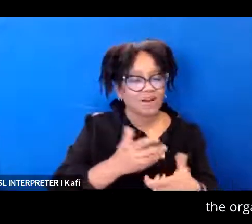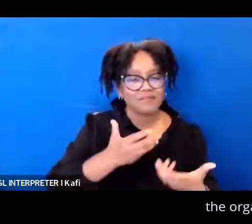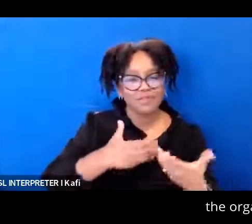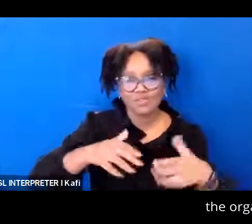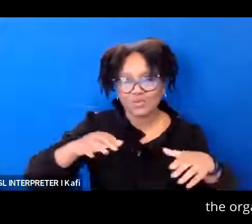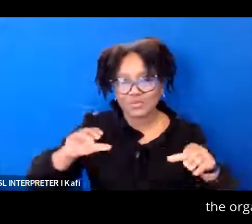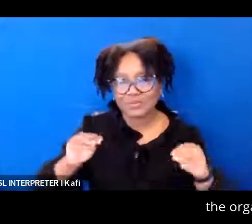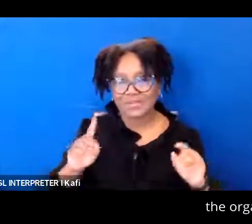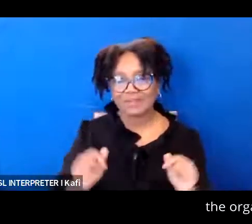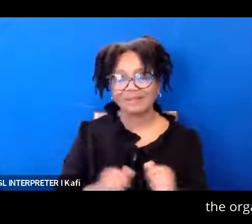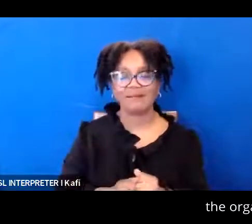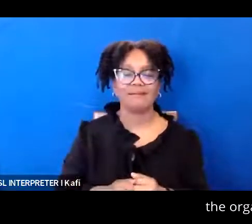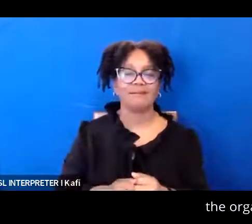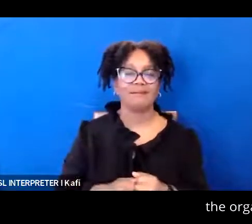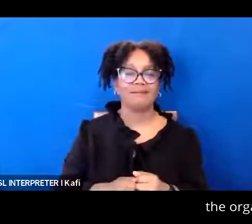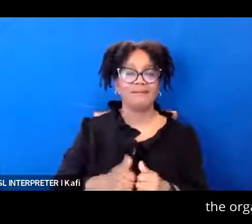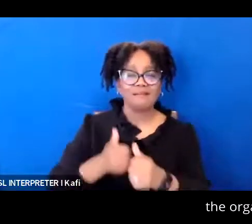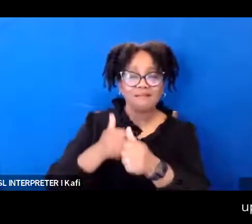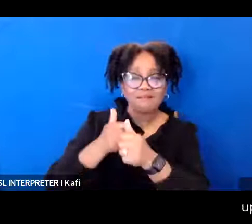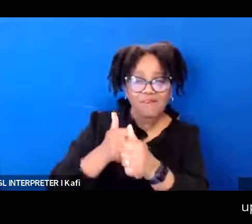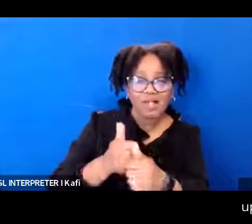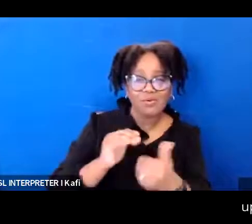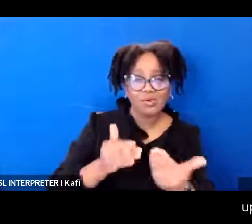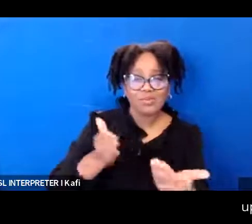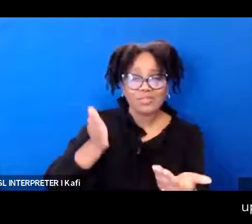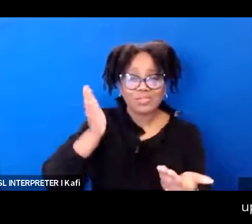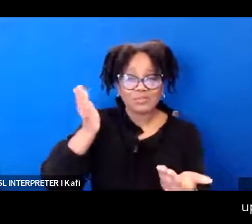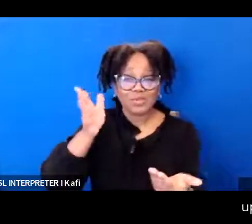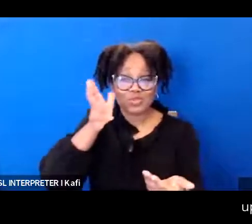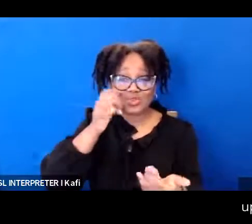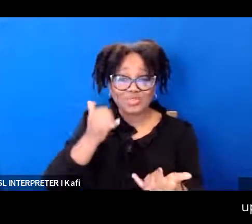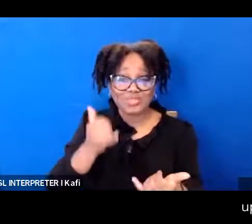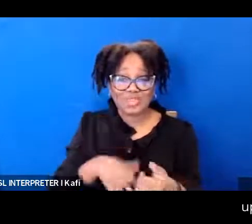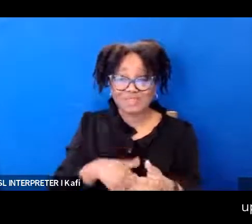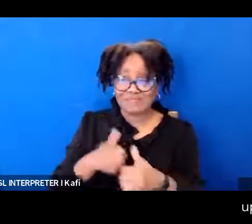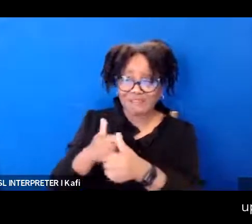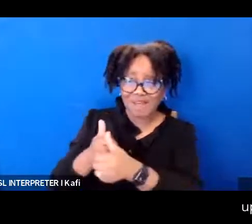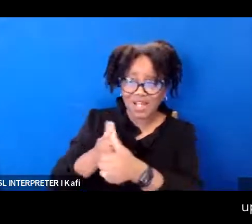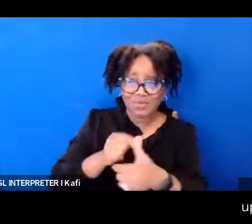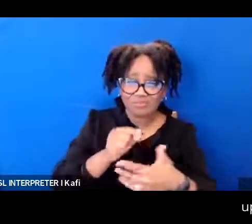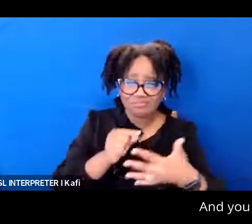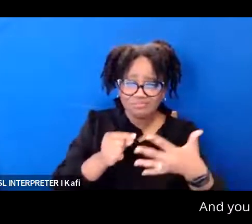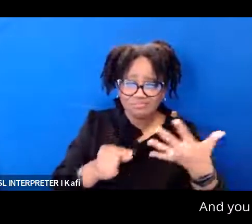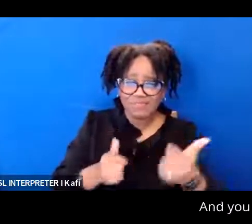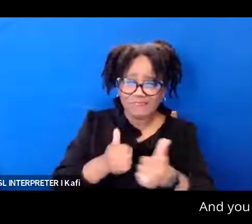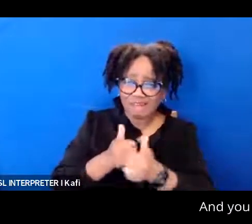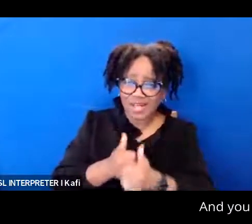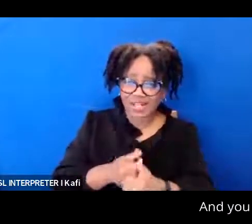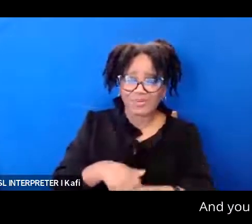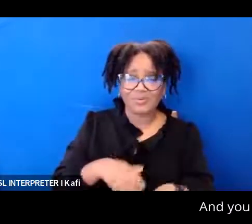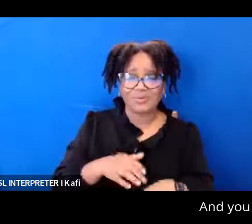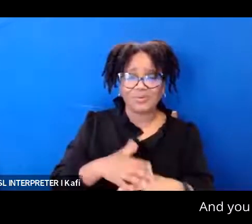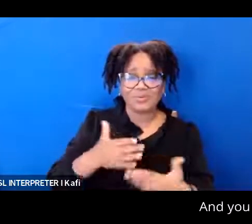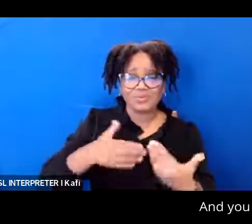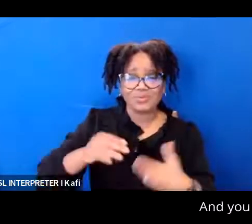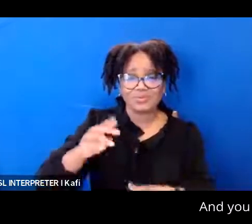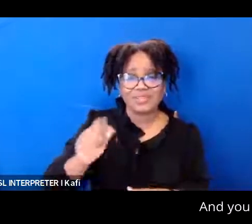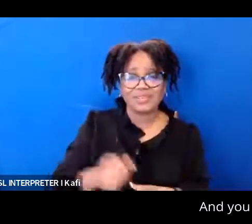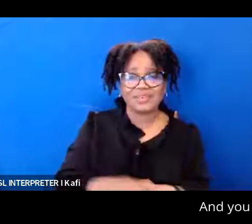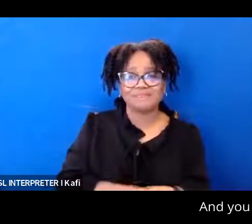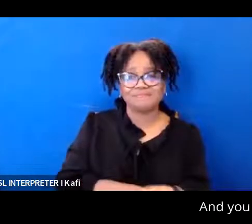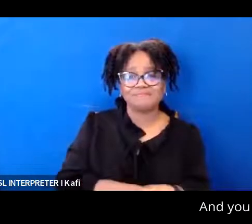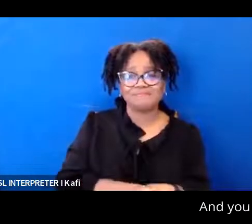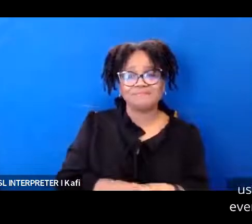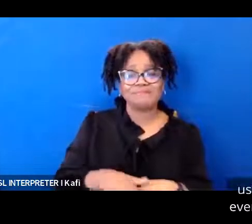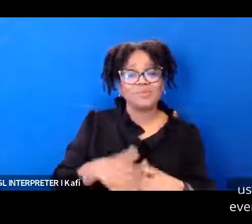um the organizations hosting this event to continue to get updates and reflections and you can post a reflection